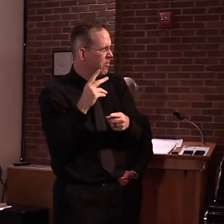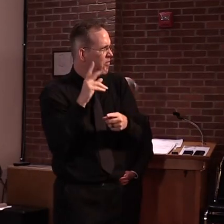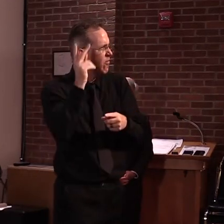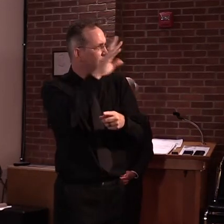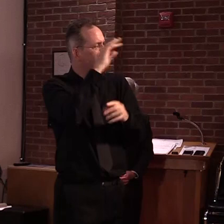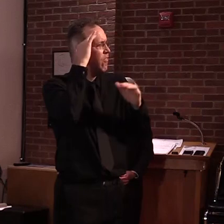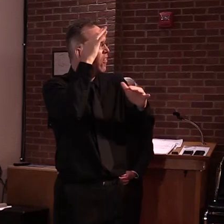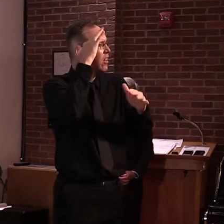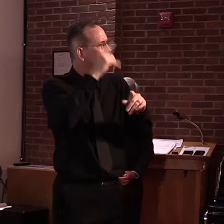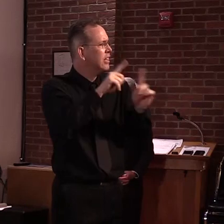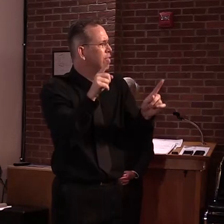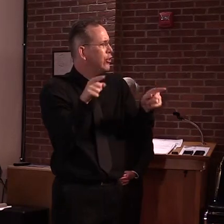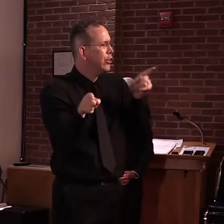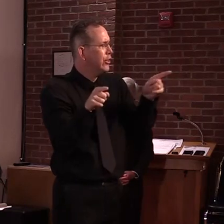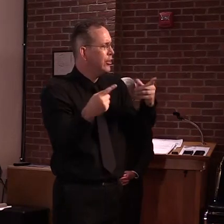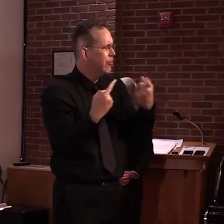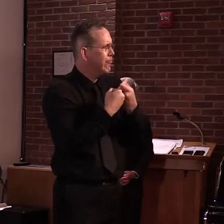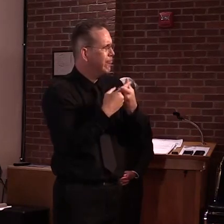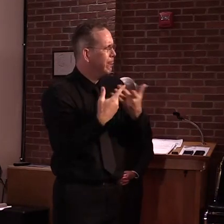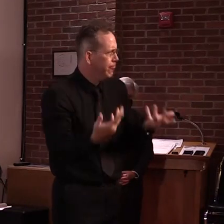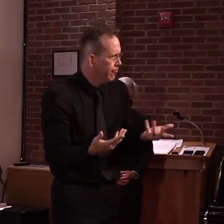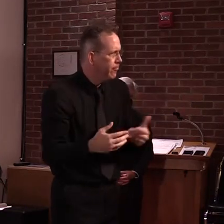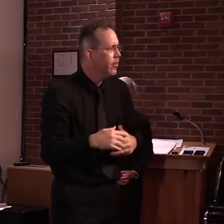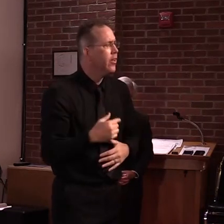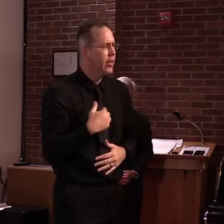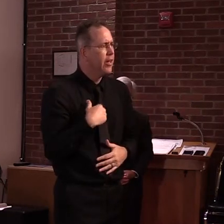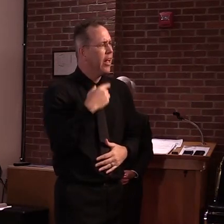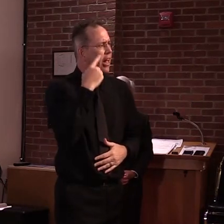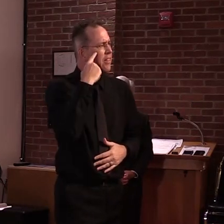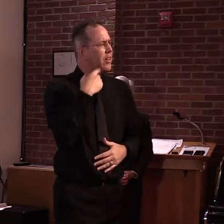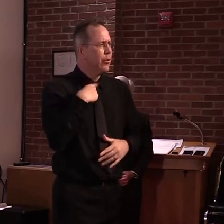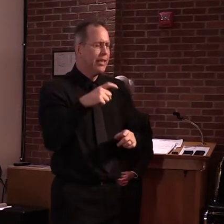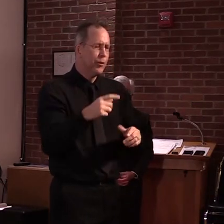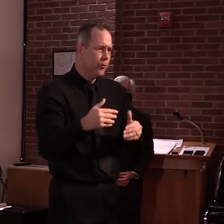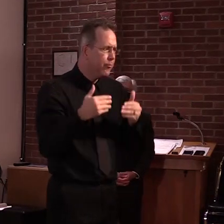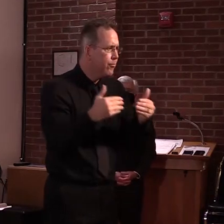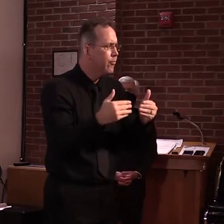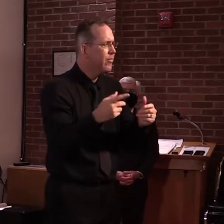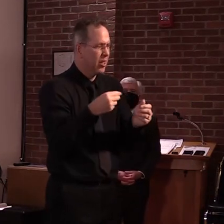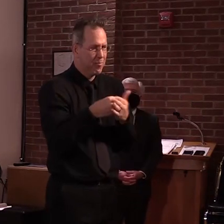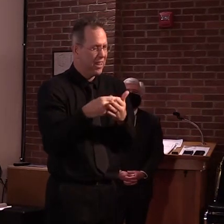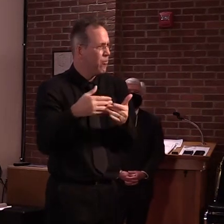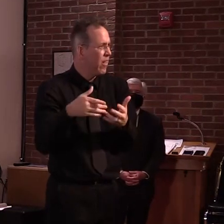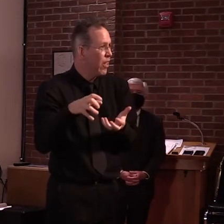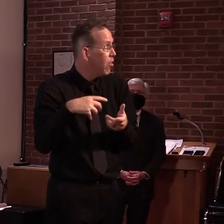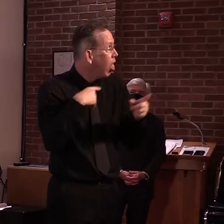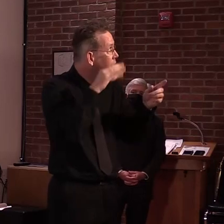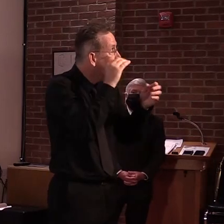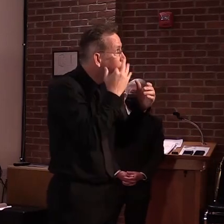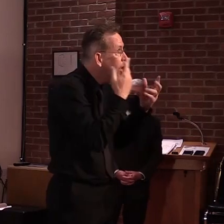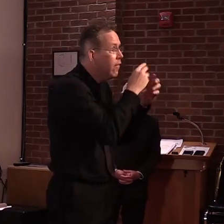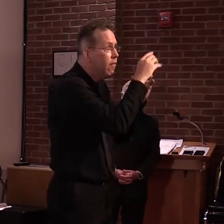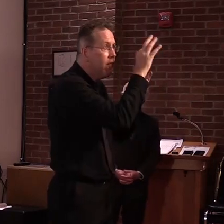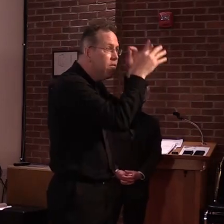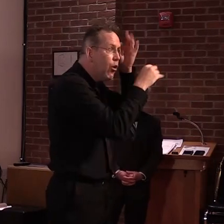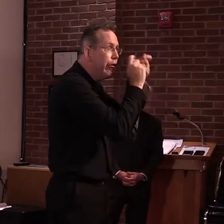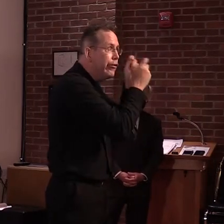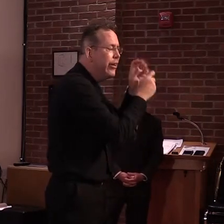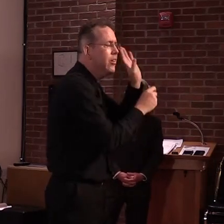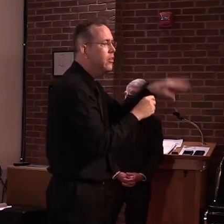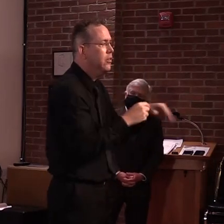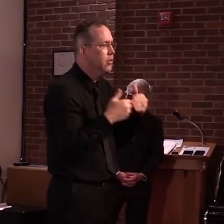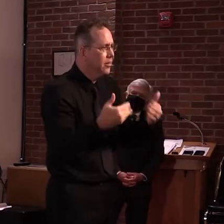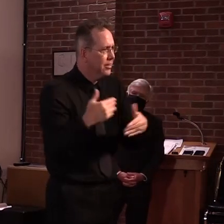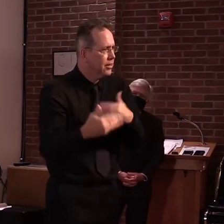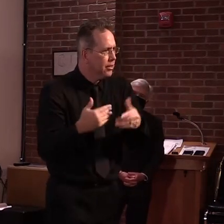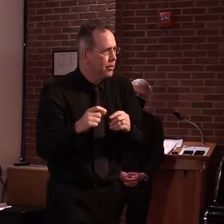foundation today, the economic foundation today, because we can see it in real time. You don't have to go very far to